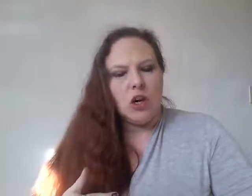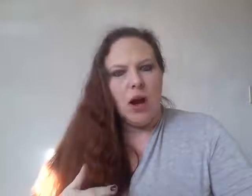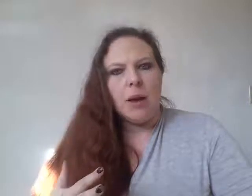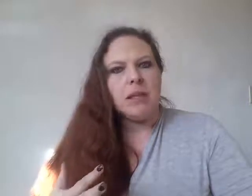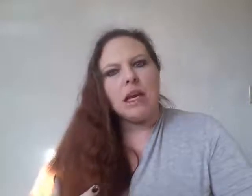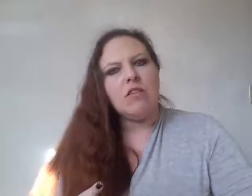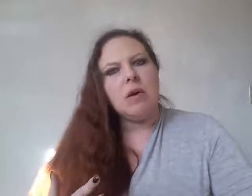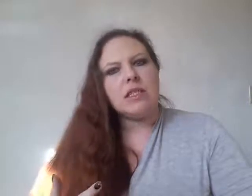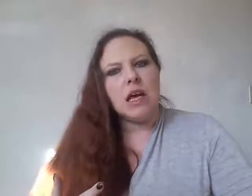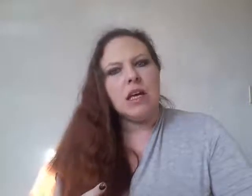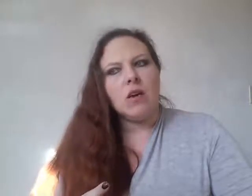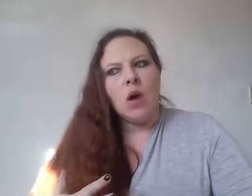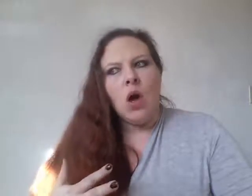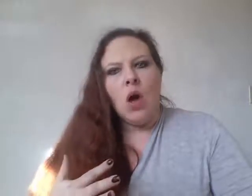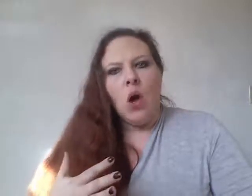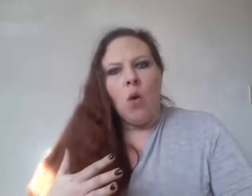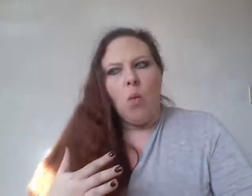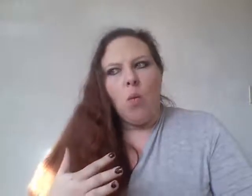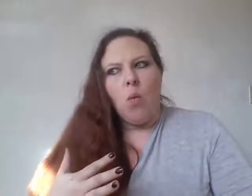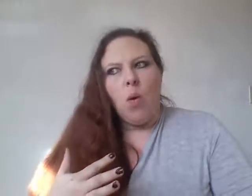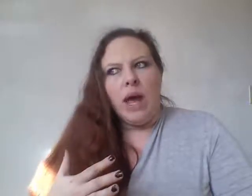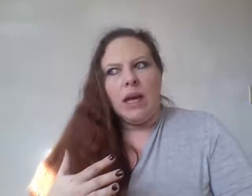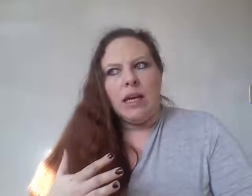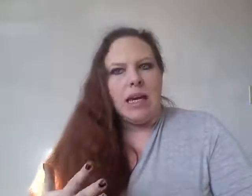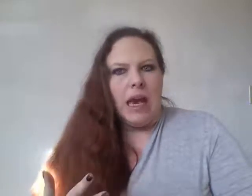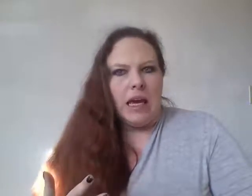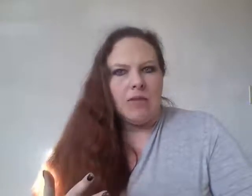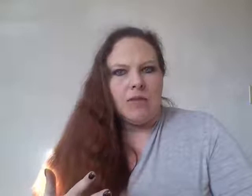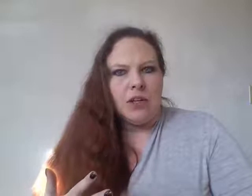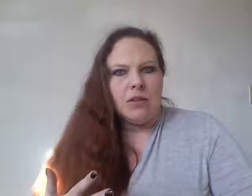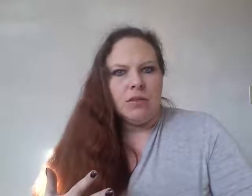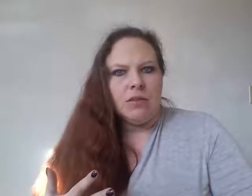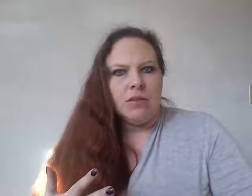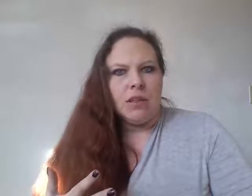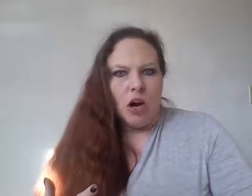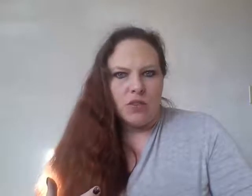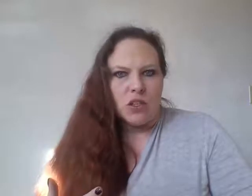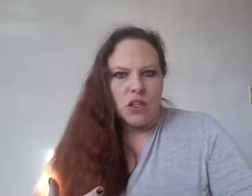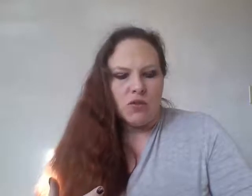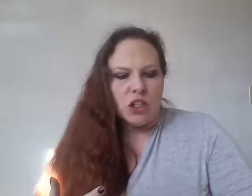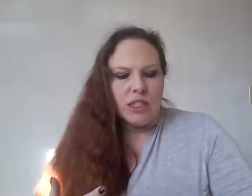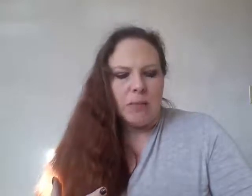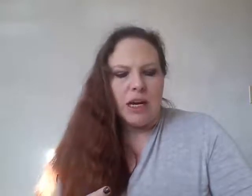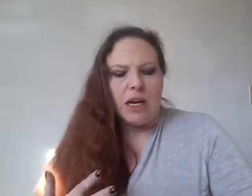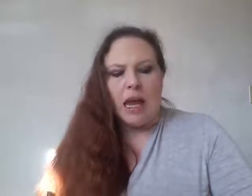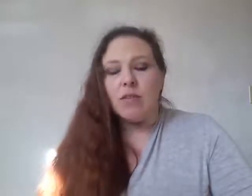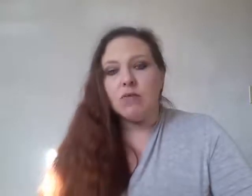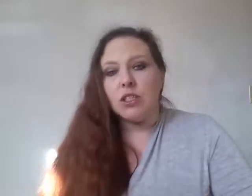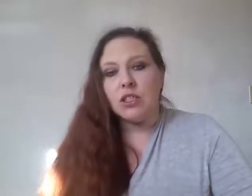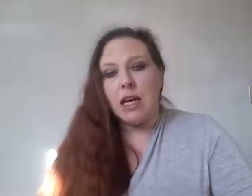I believe my son when he gave the officers his first statement. And he gave his first